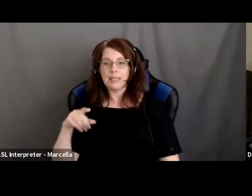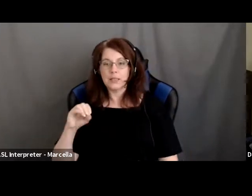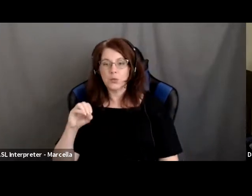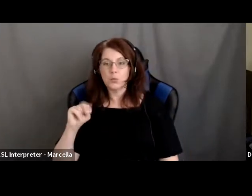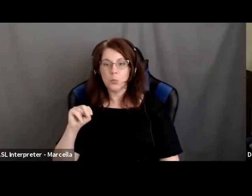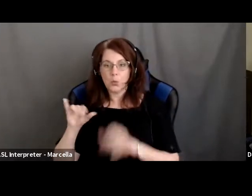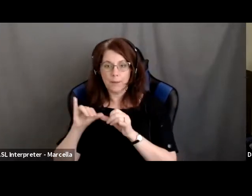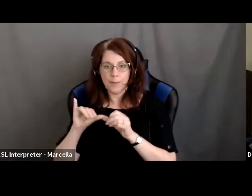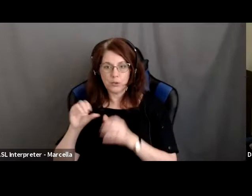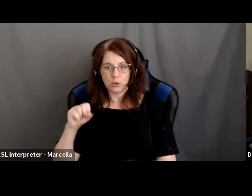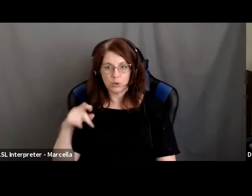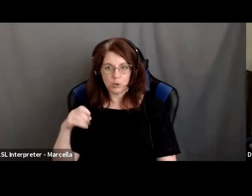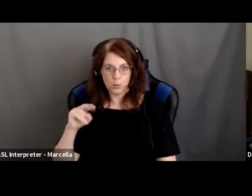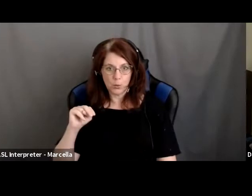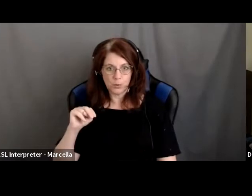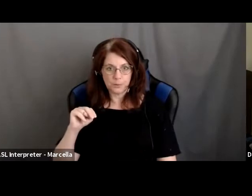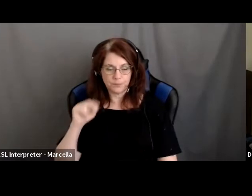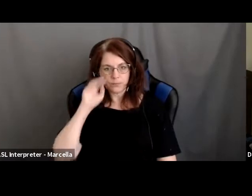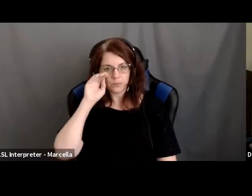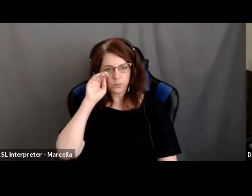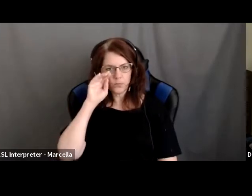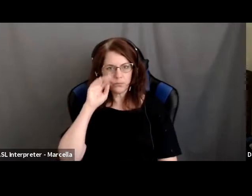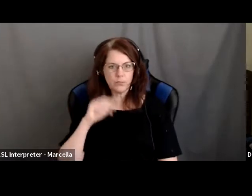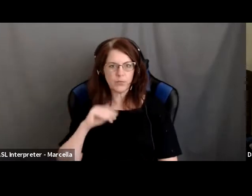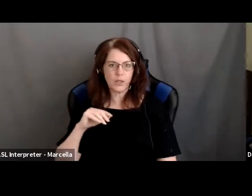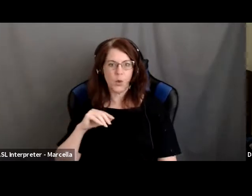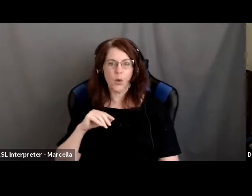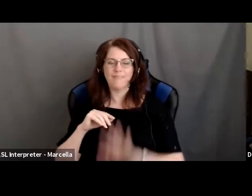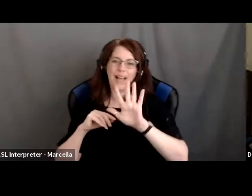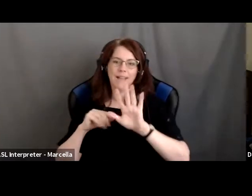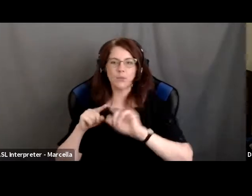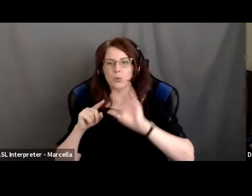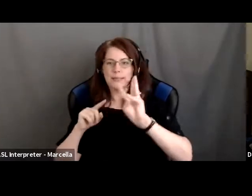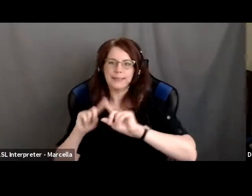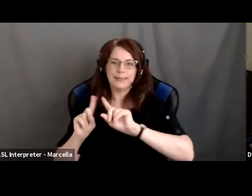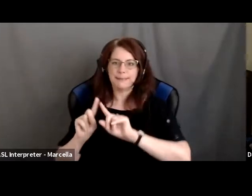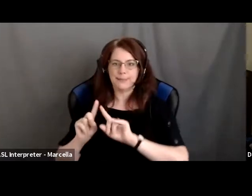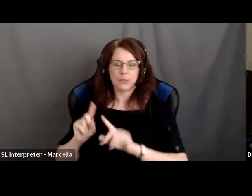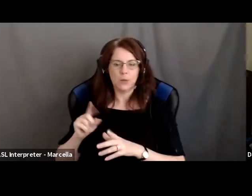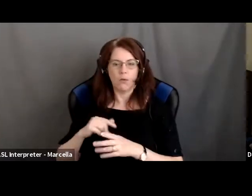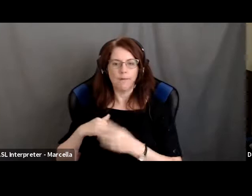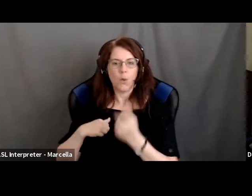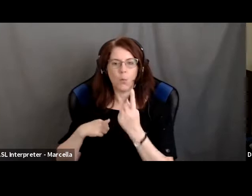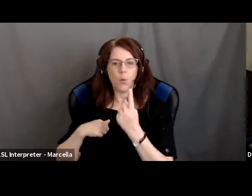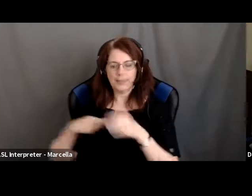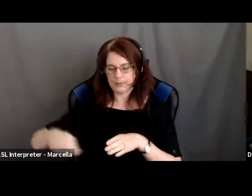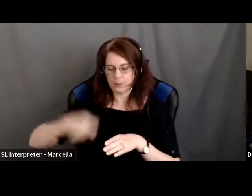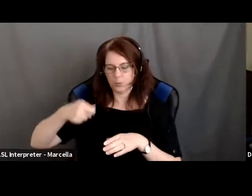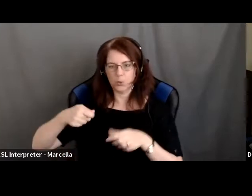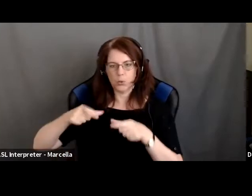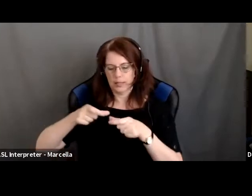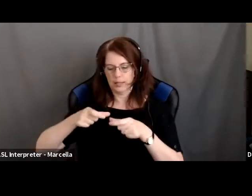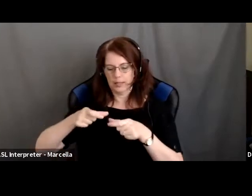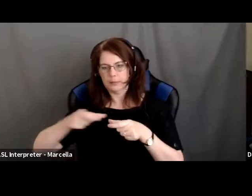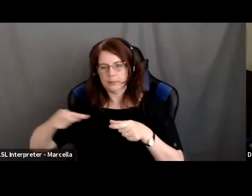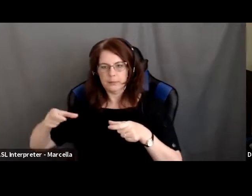measuring spoons. So rather than having 5 or 6 measuring spoons, you just have one, and it's got an adjustment